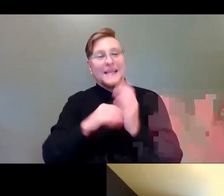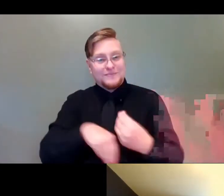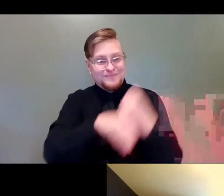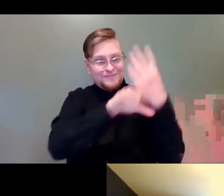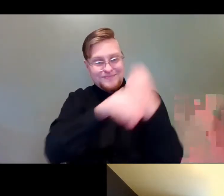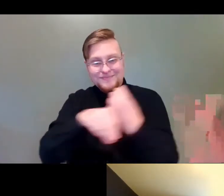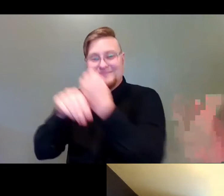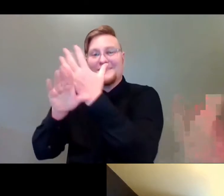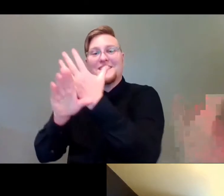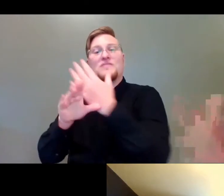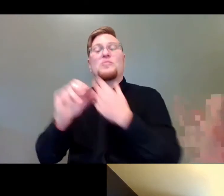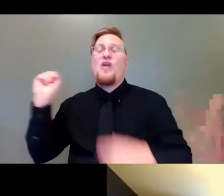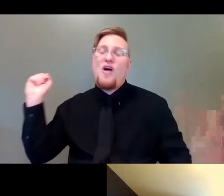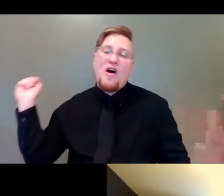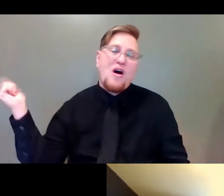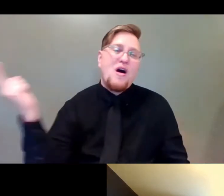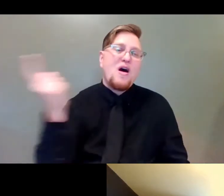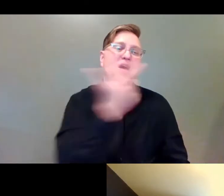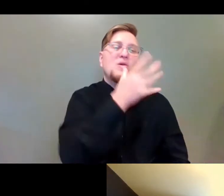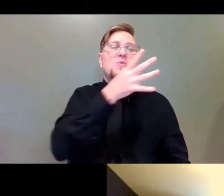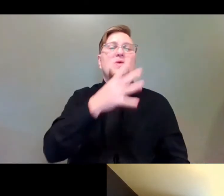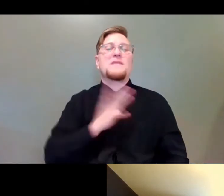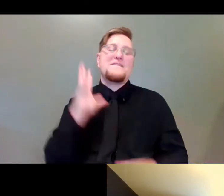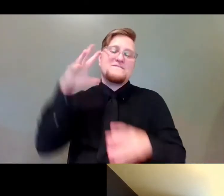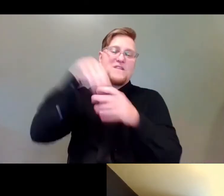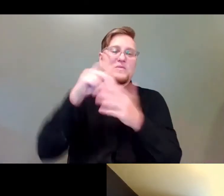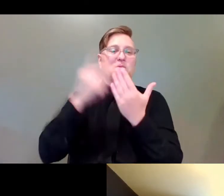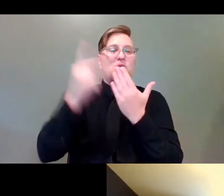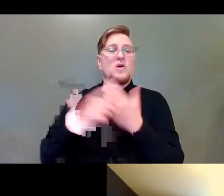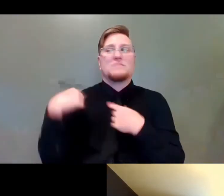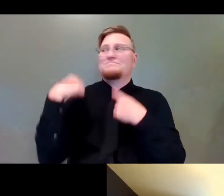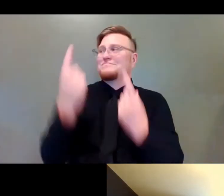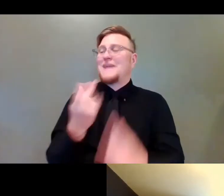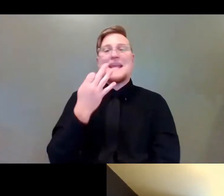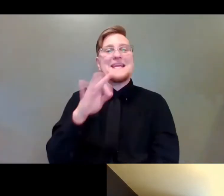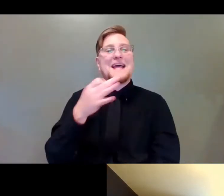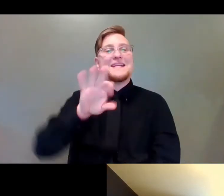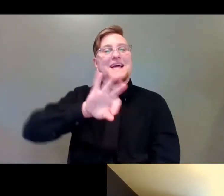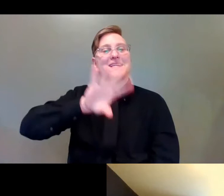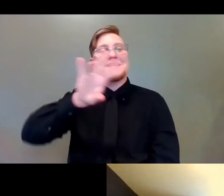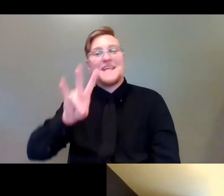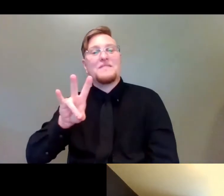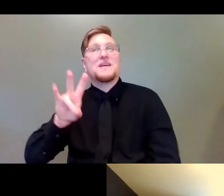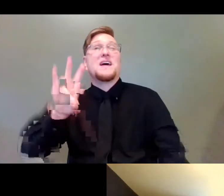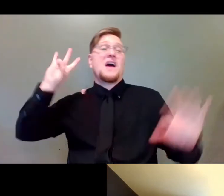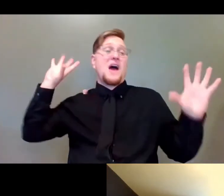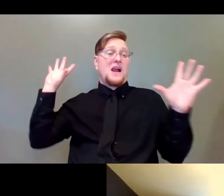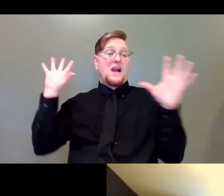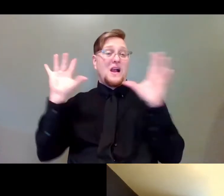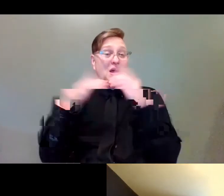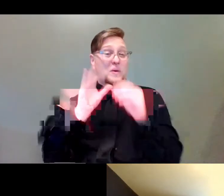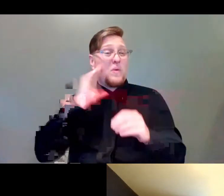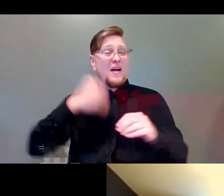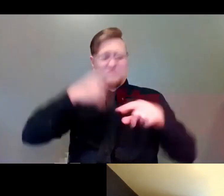the way back till 1997, when we'll have it in English and Spanish, maybe Arabic,